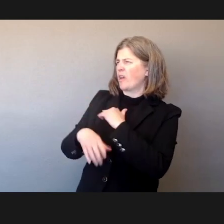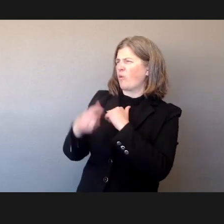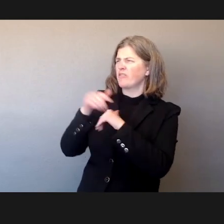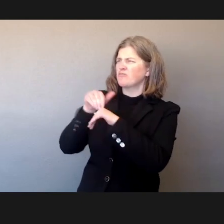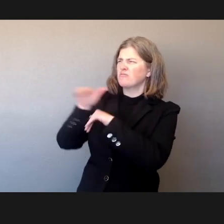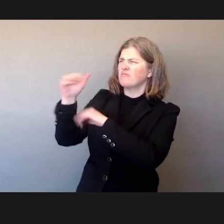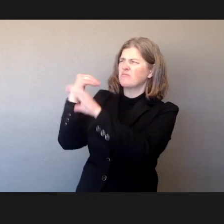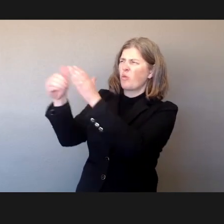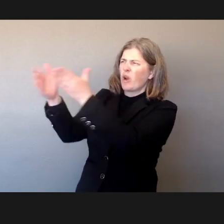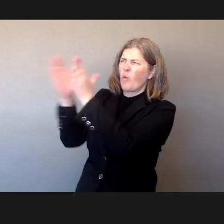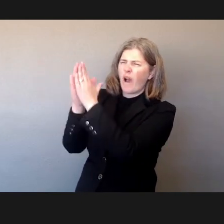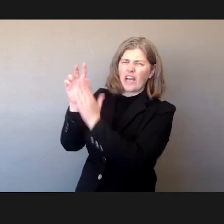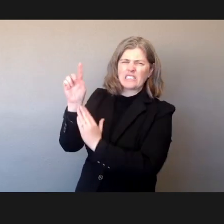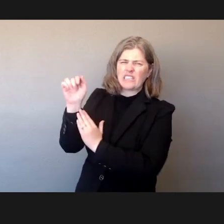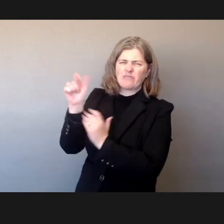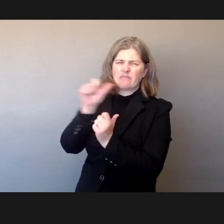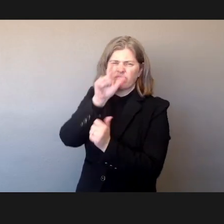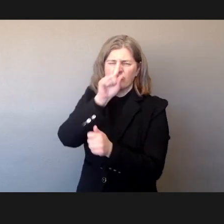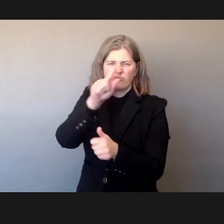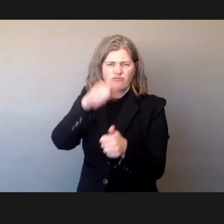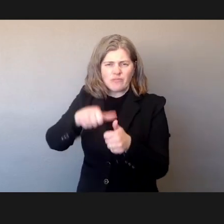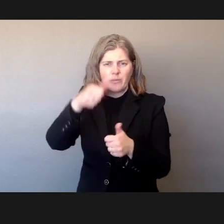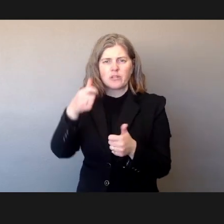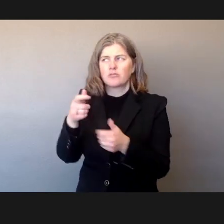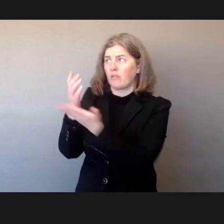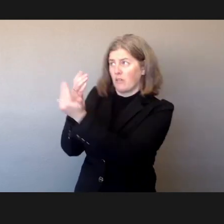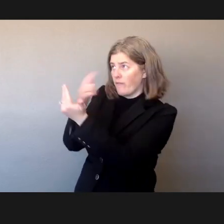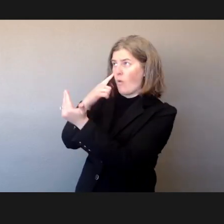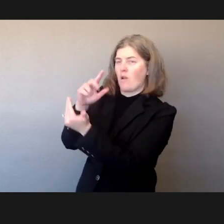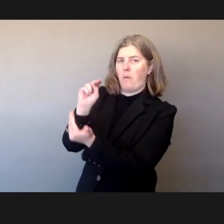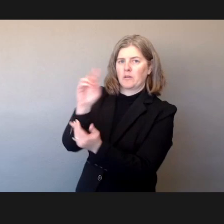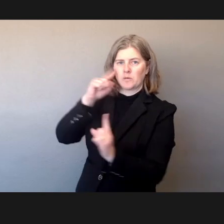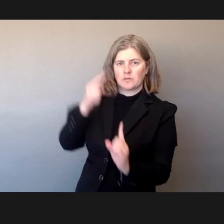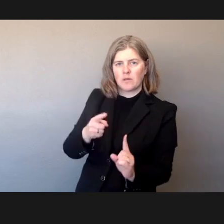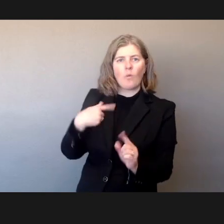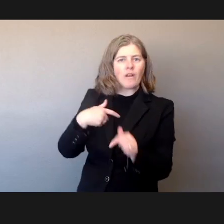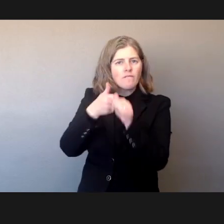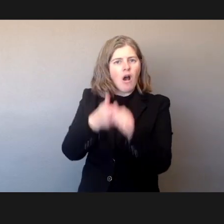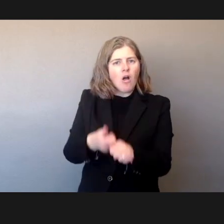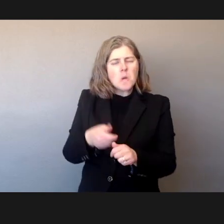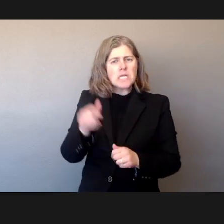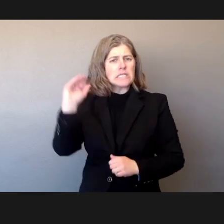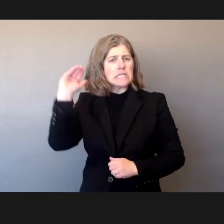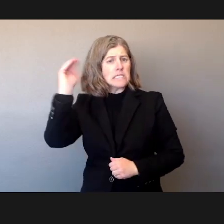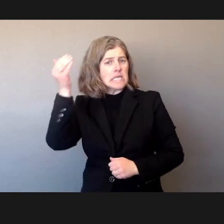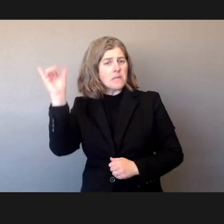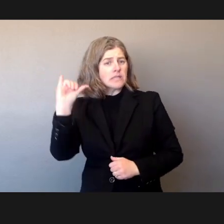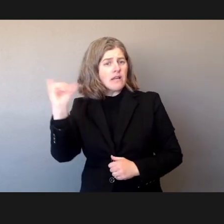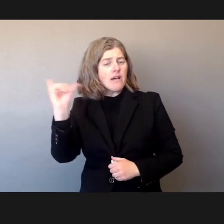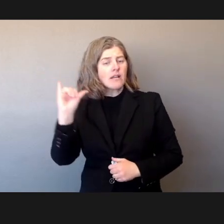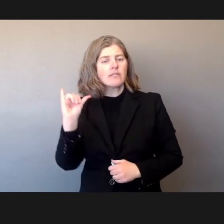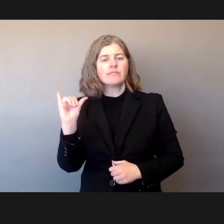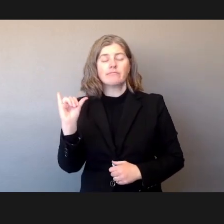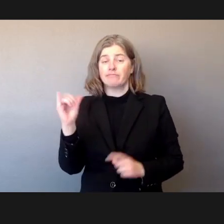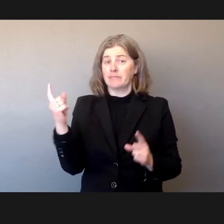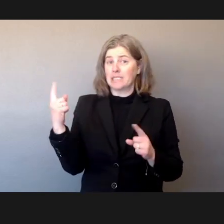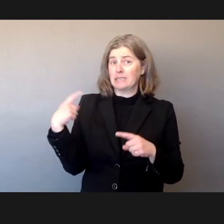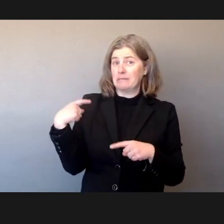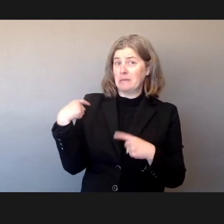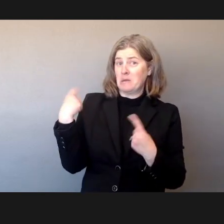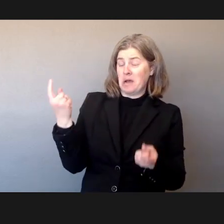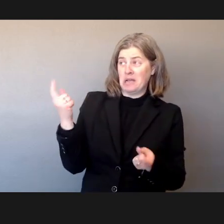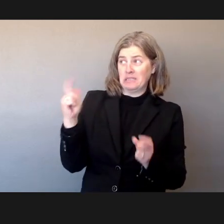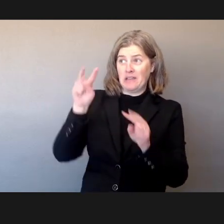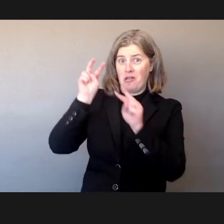request data from the database to report on New Mexico. We follow that. It seems like, and it's been a bit since we looked at